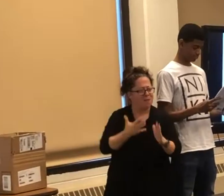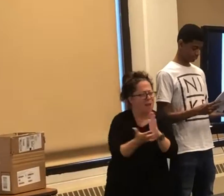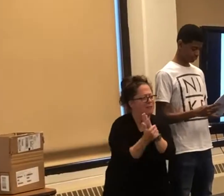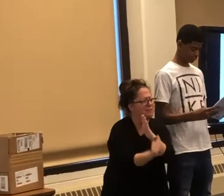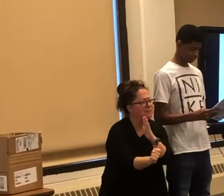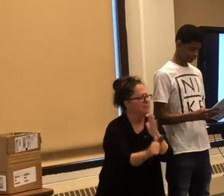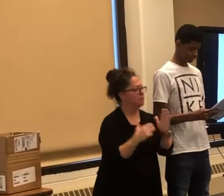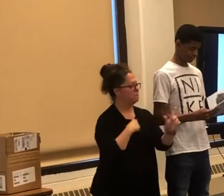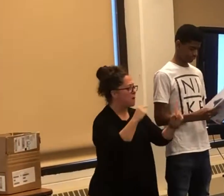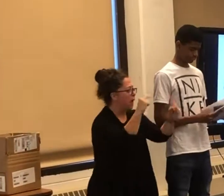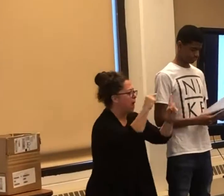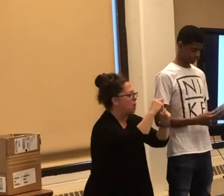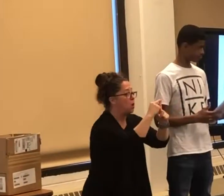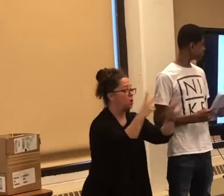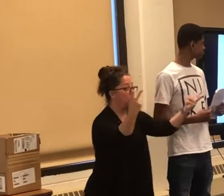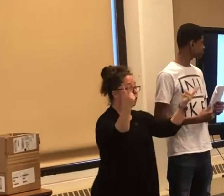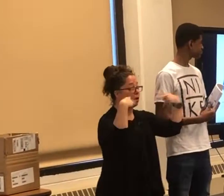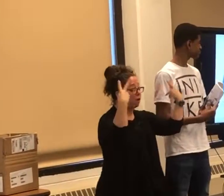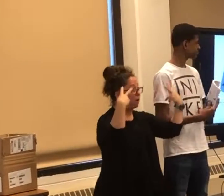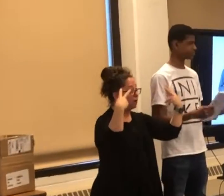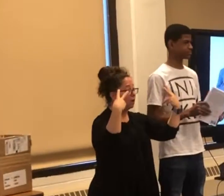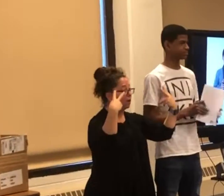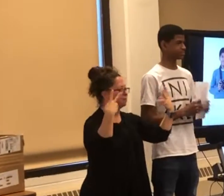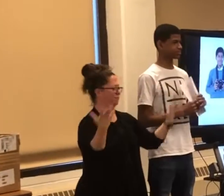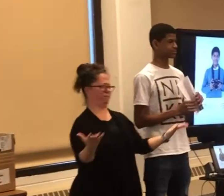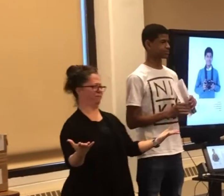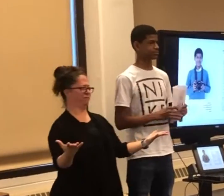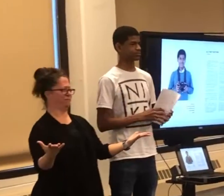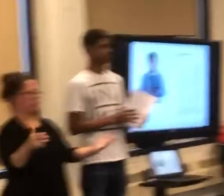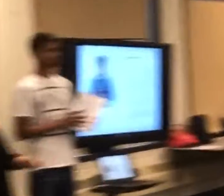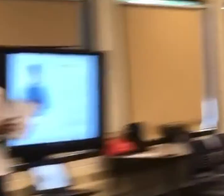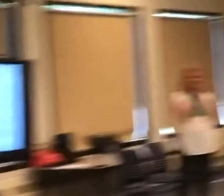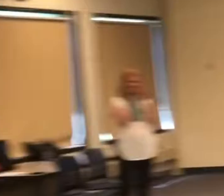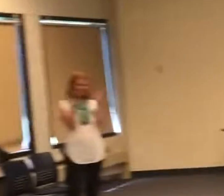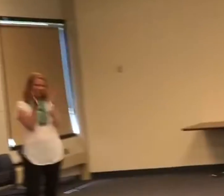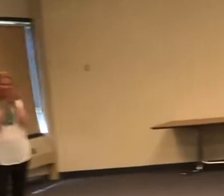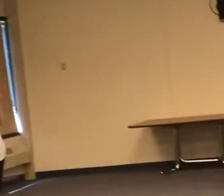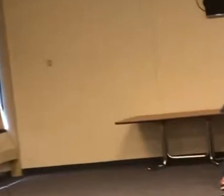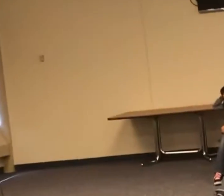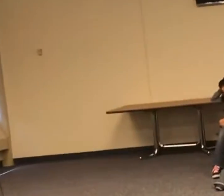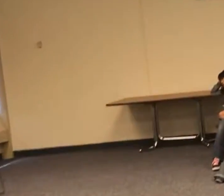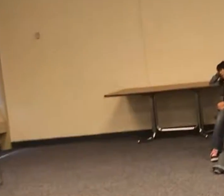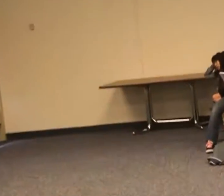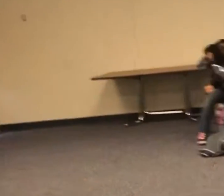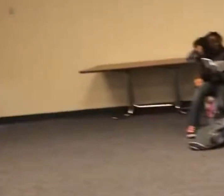teach my.oot Who's there? Who's maybe No, no, the tough